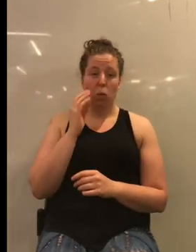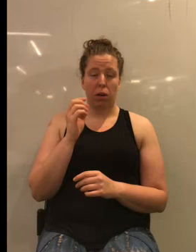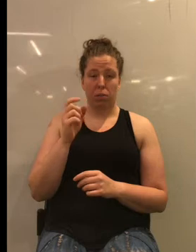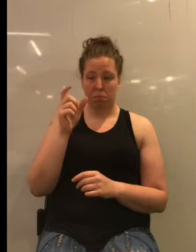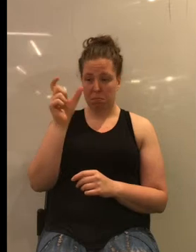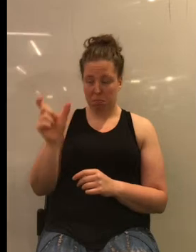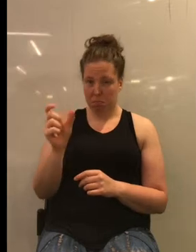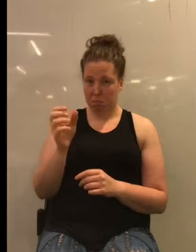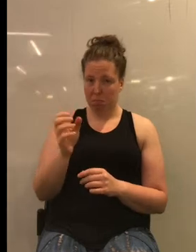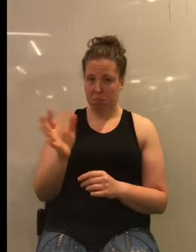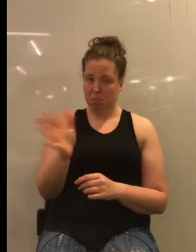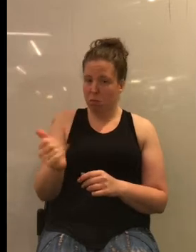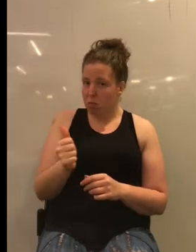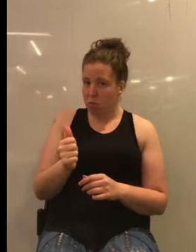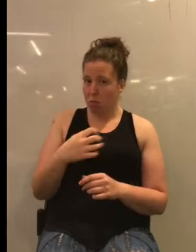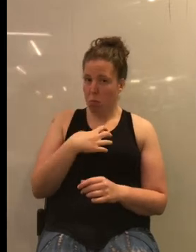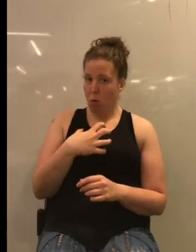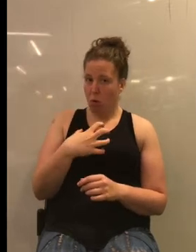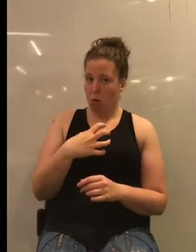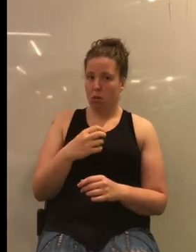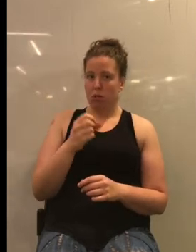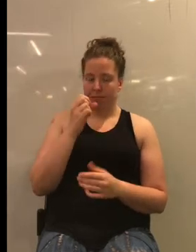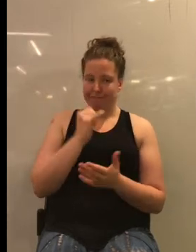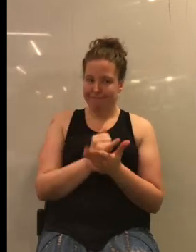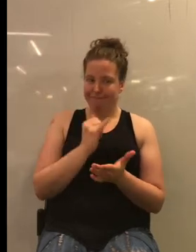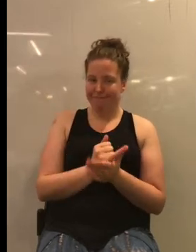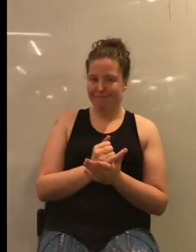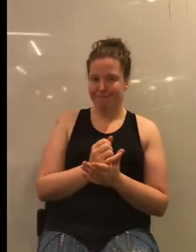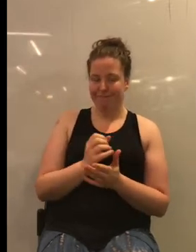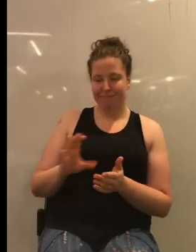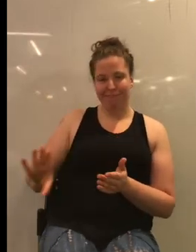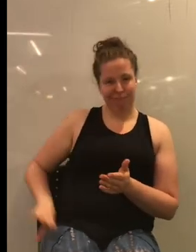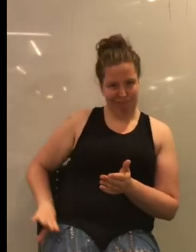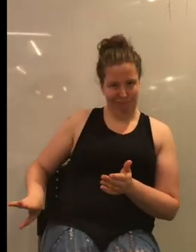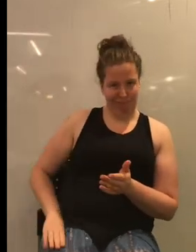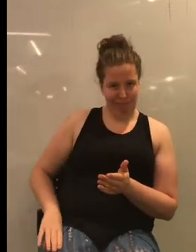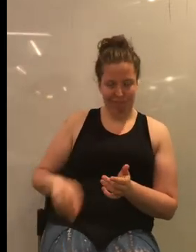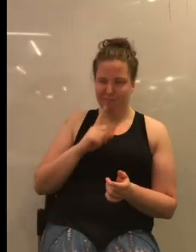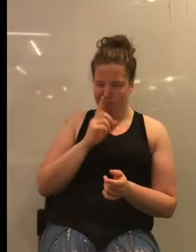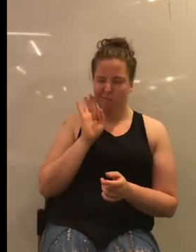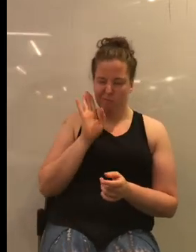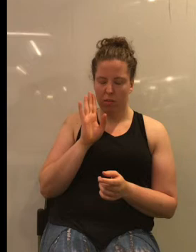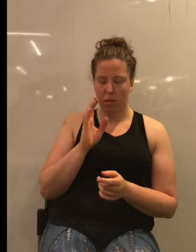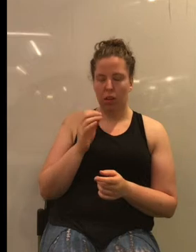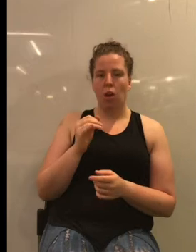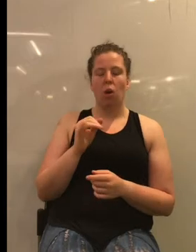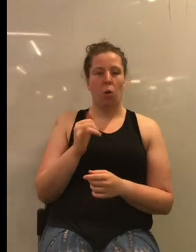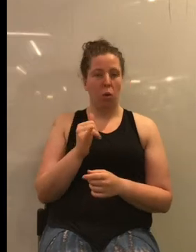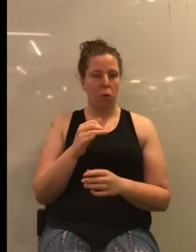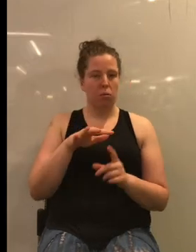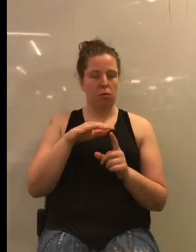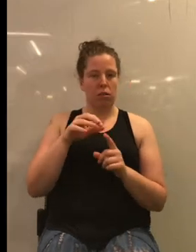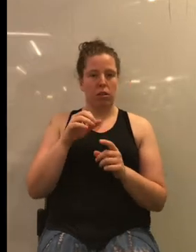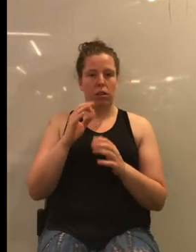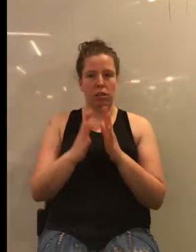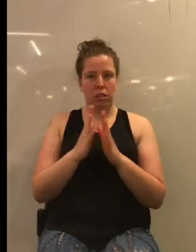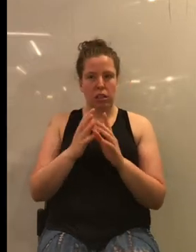more proficient in AUSLAN, their errors either come from laziness, as mentioned earlier, or from signs that have been